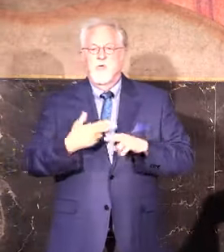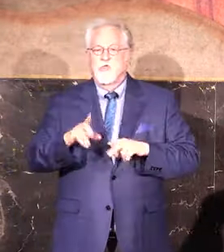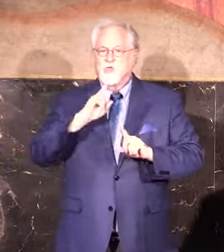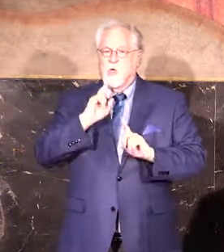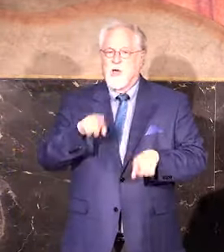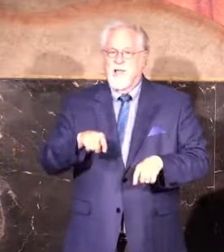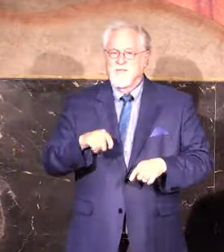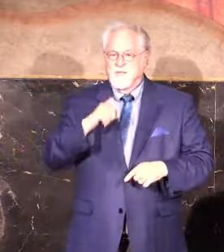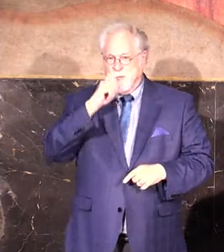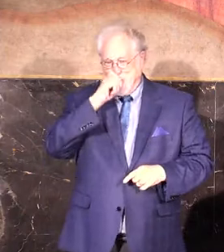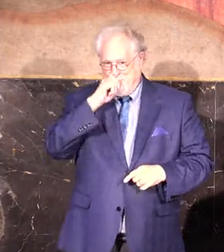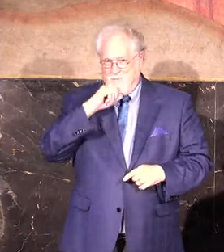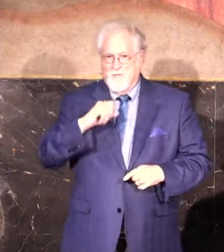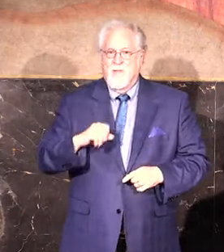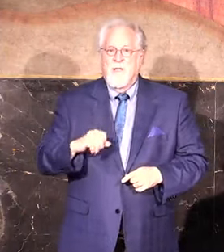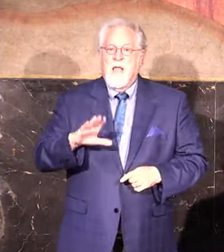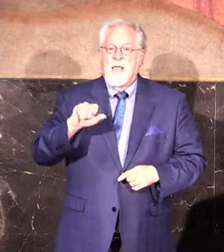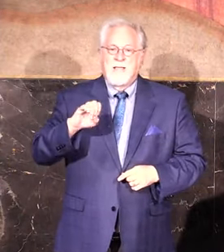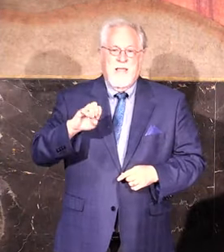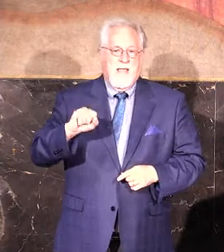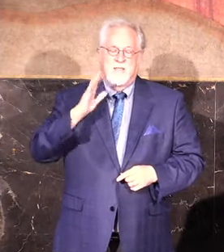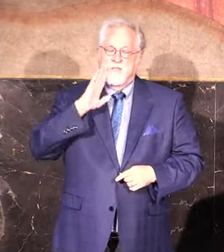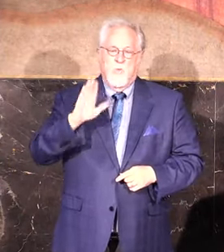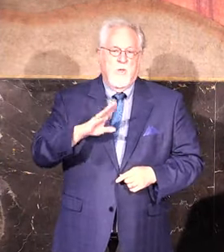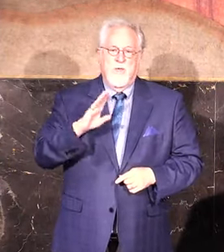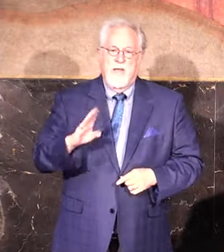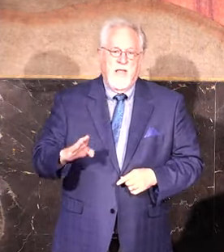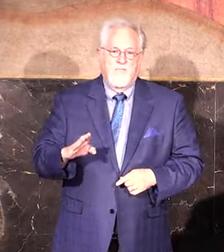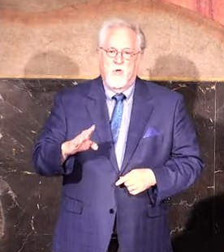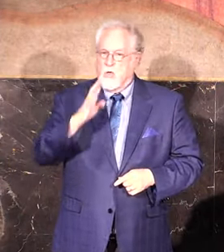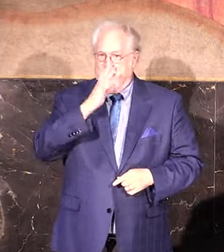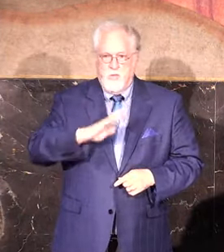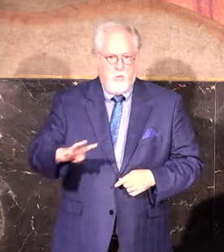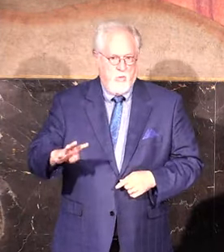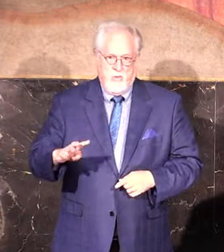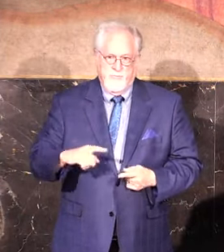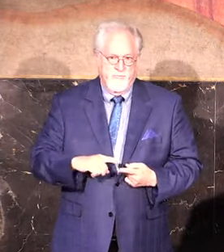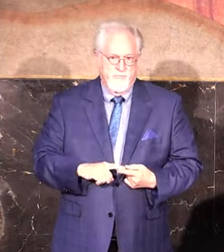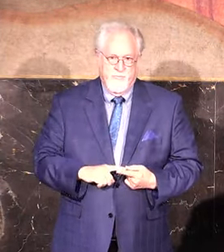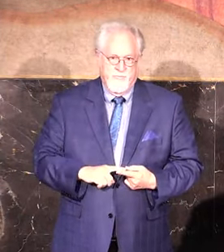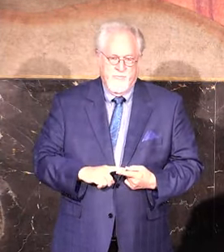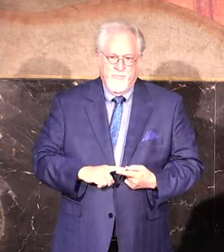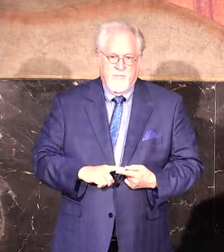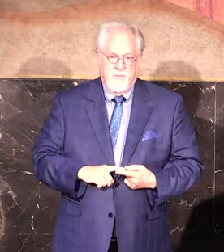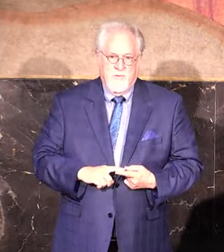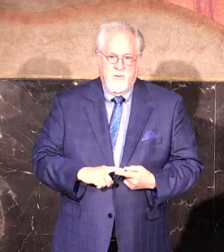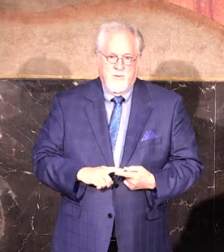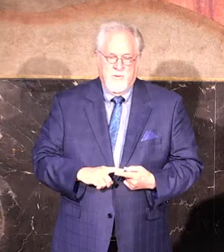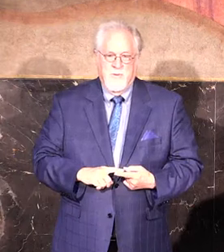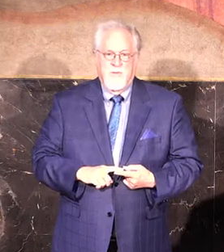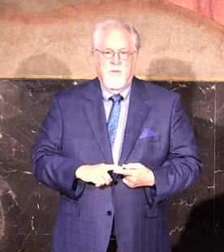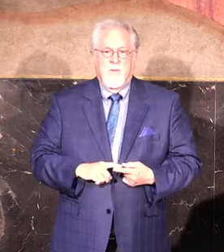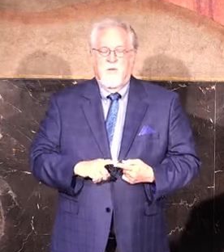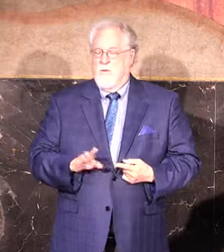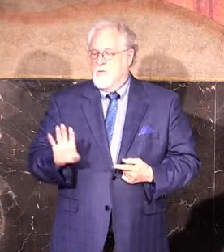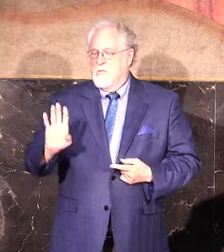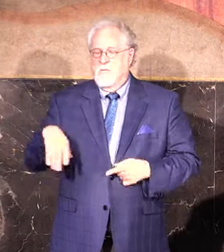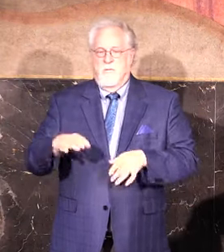your question is the cases will never be ignored or you know, rendered